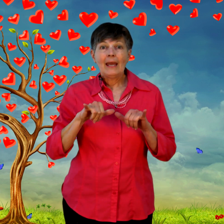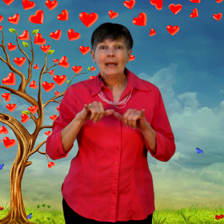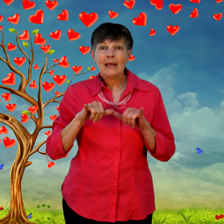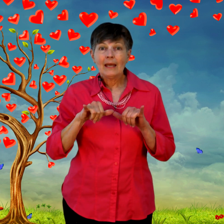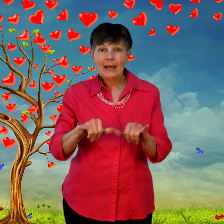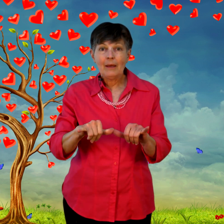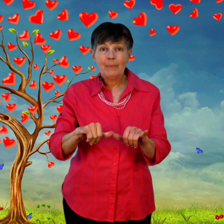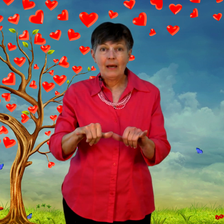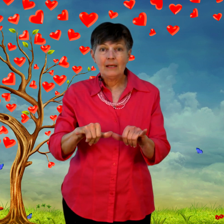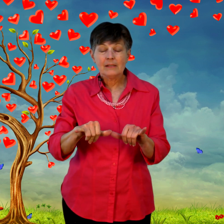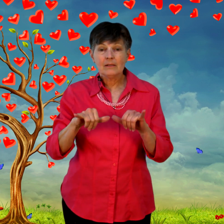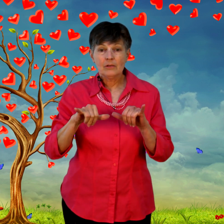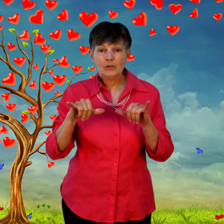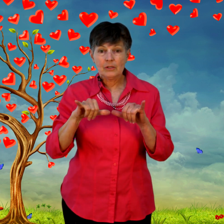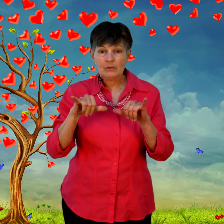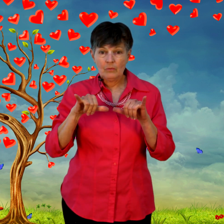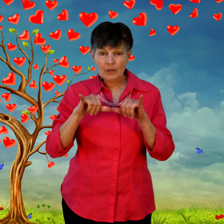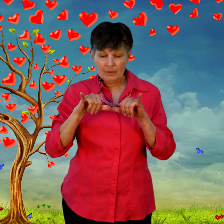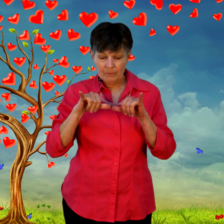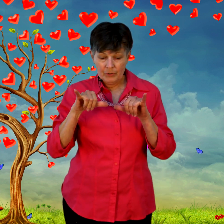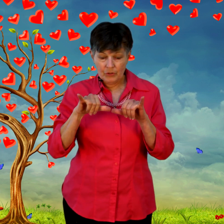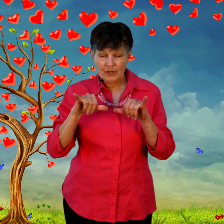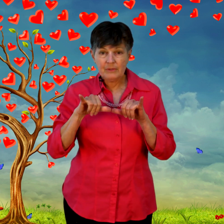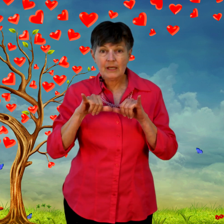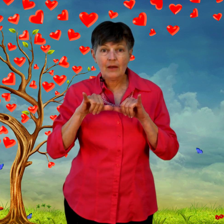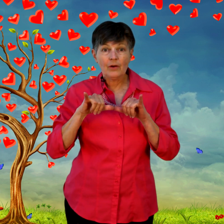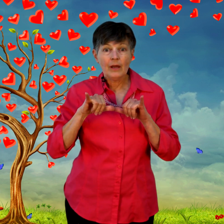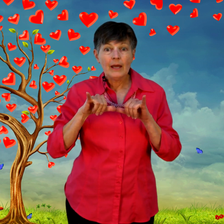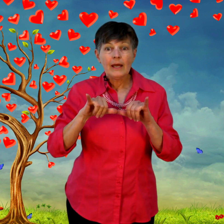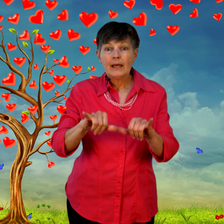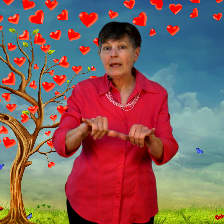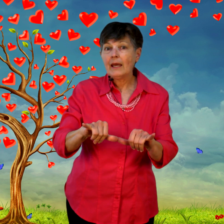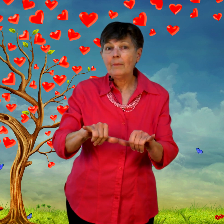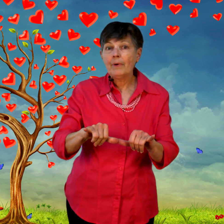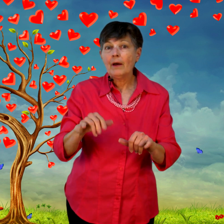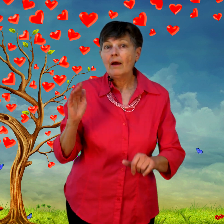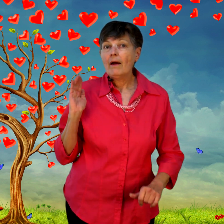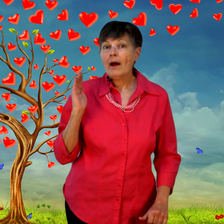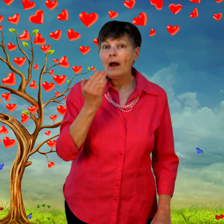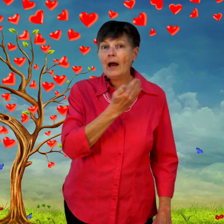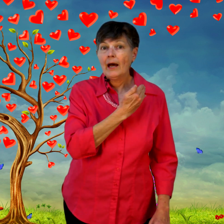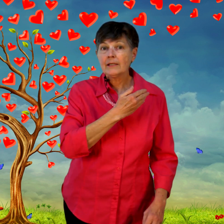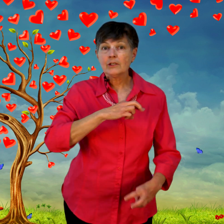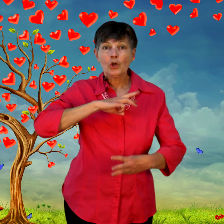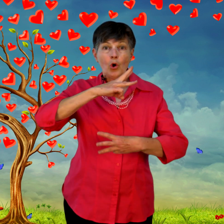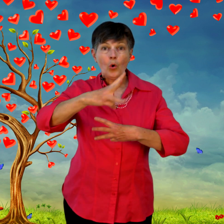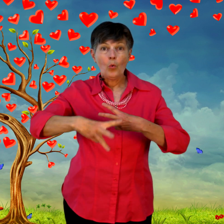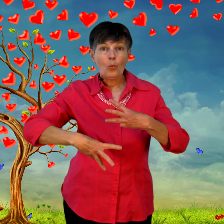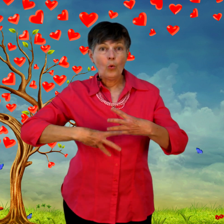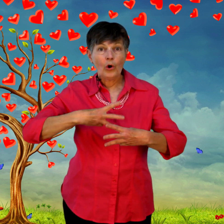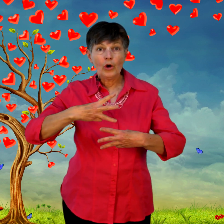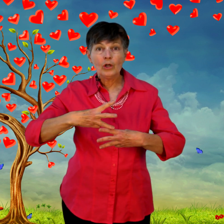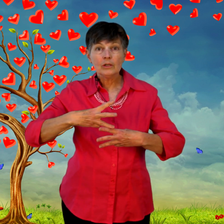may keep us, so it's going to put your thumbs together, keep us